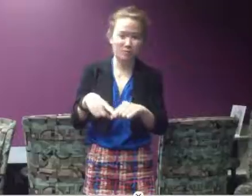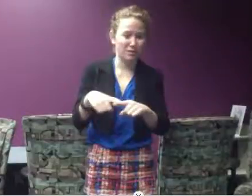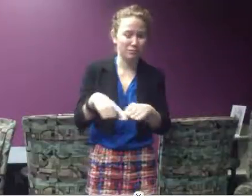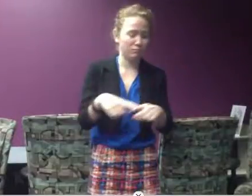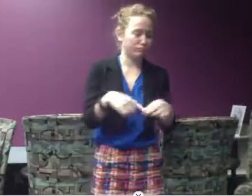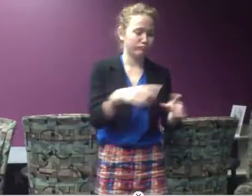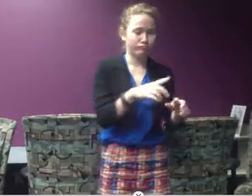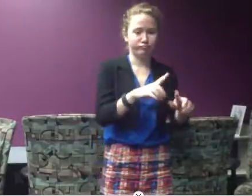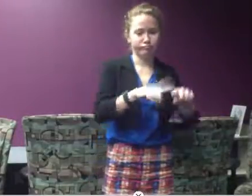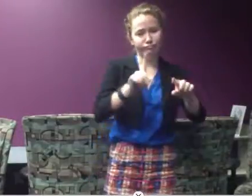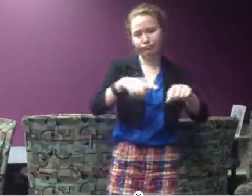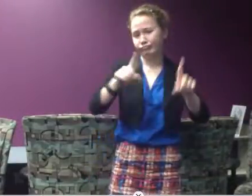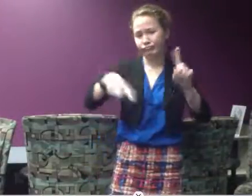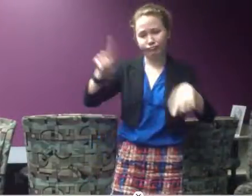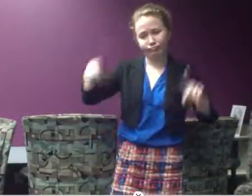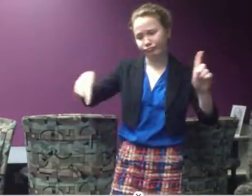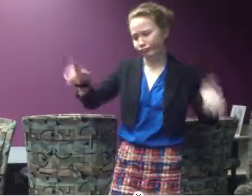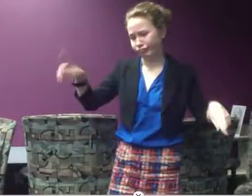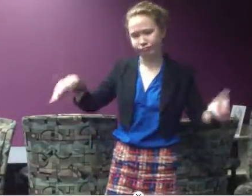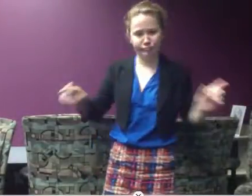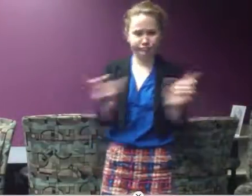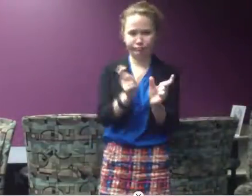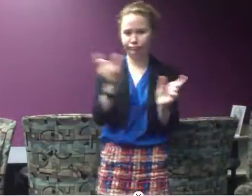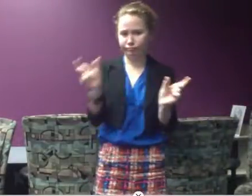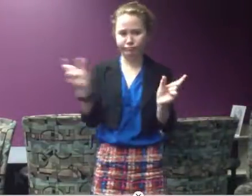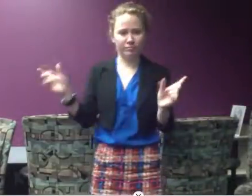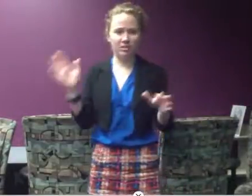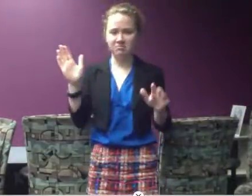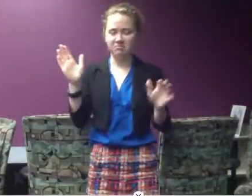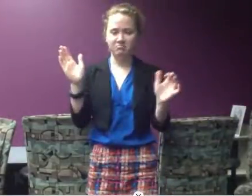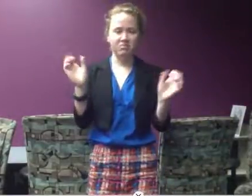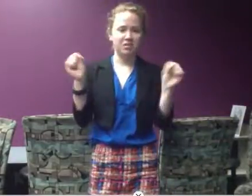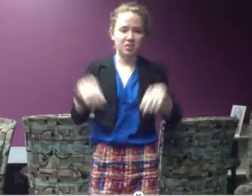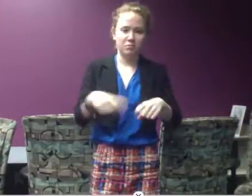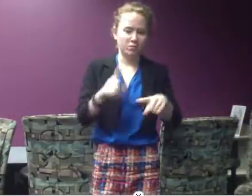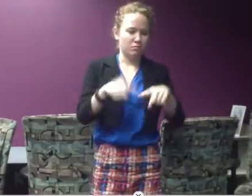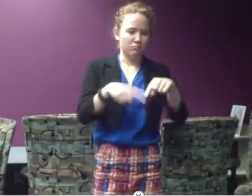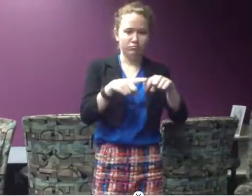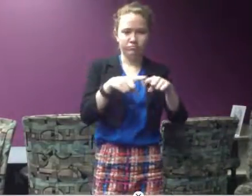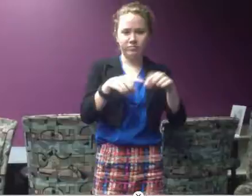it just depends really. They can be all kinds of different things.